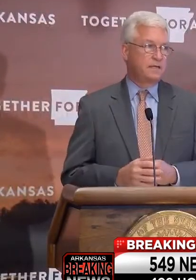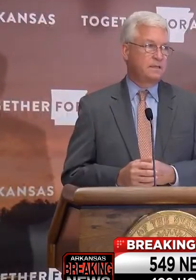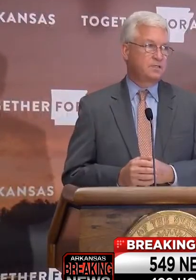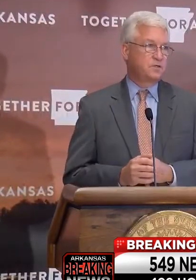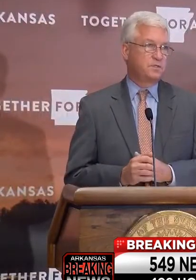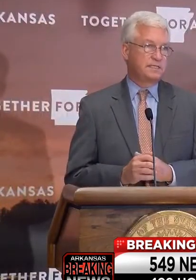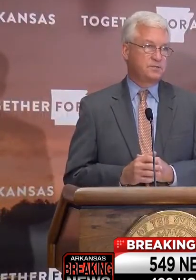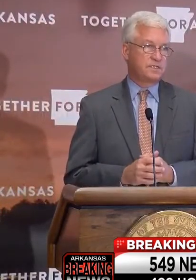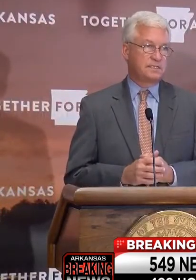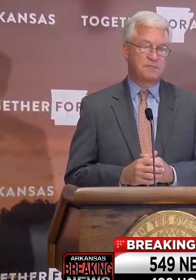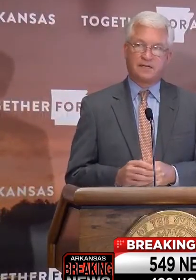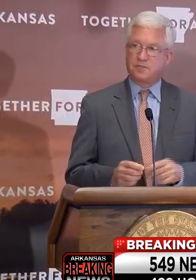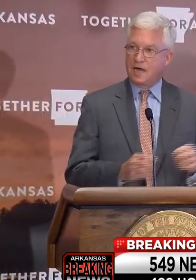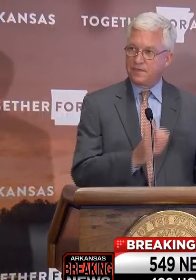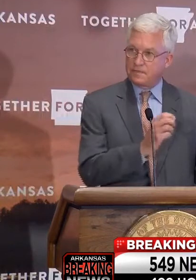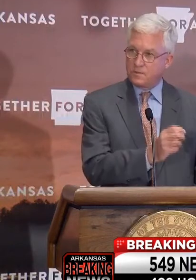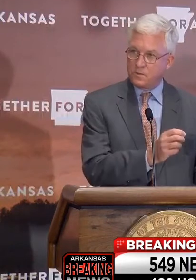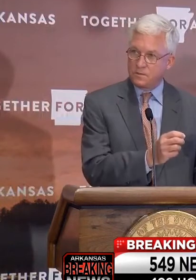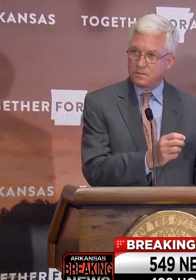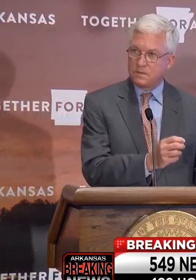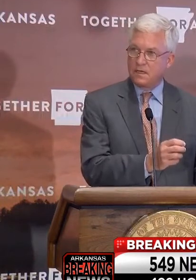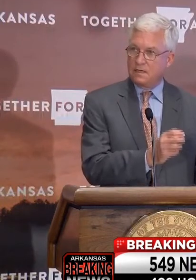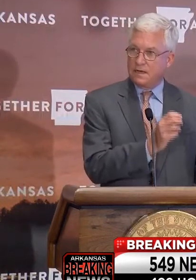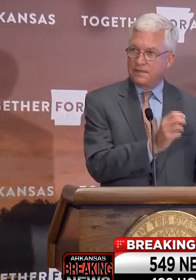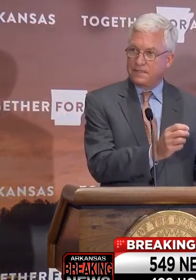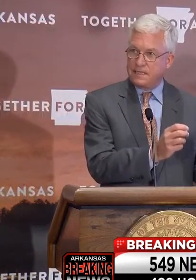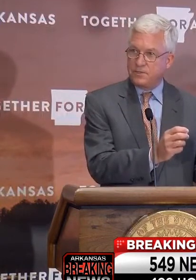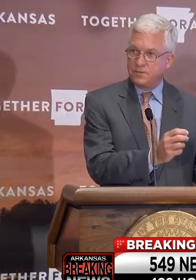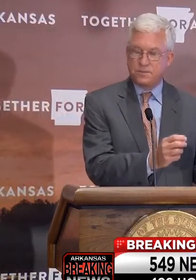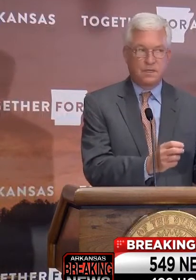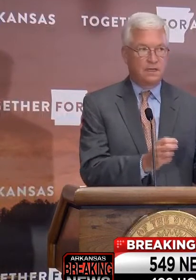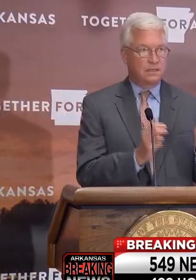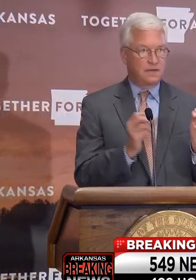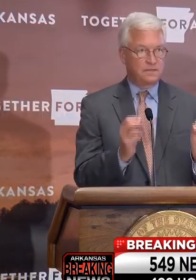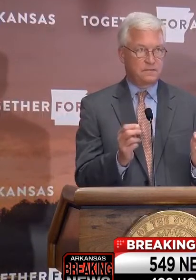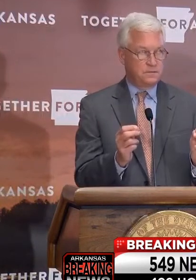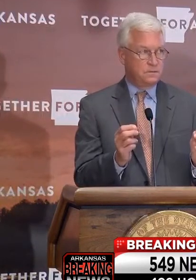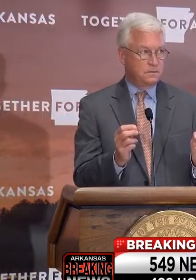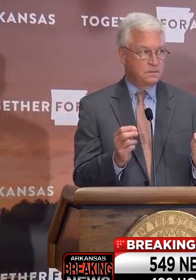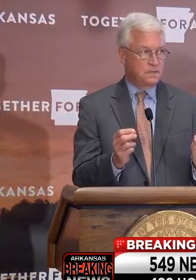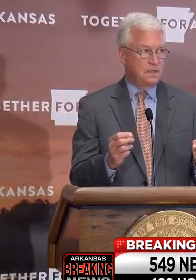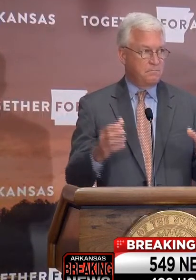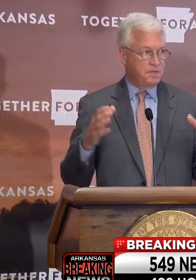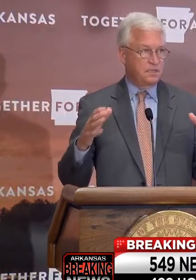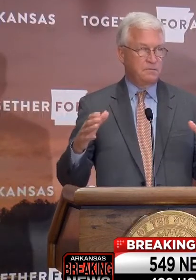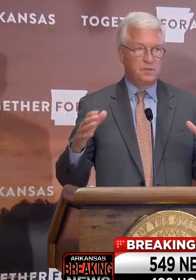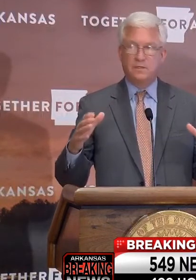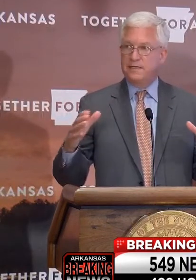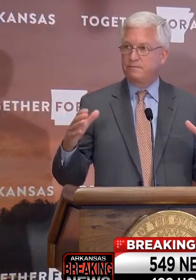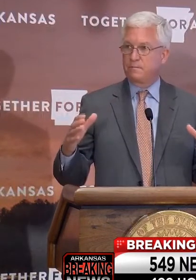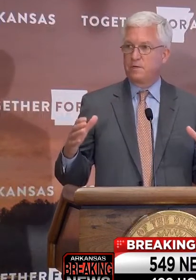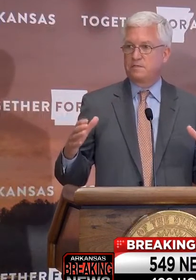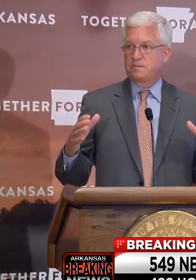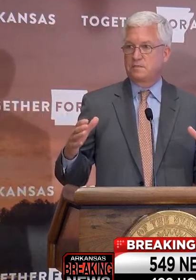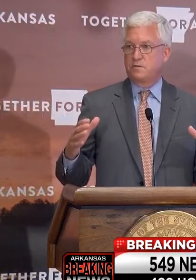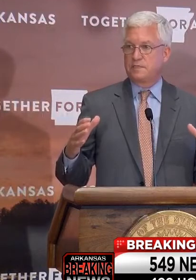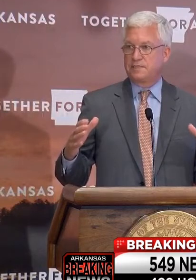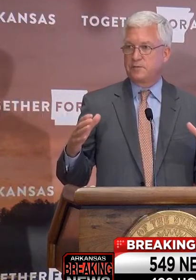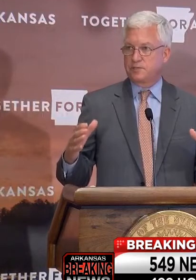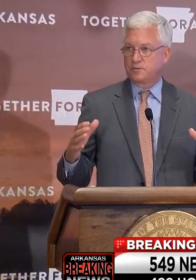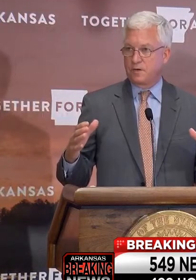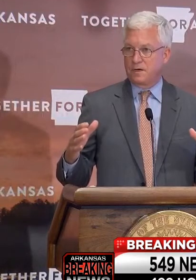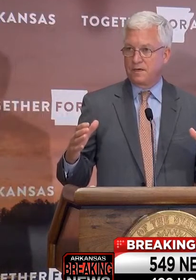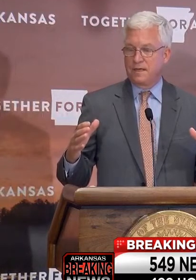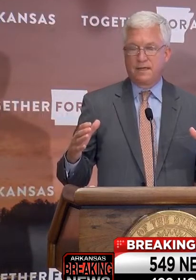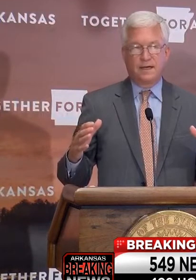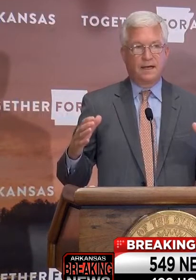that are in the school districts themselves. Not the schools, not the teachers, not the students, but the community from which the school